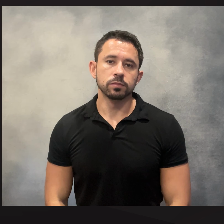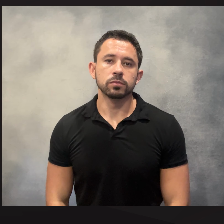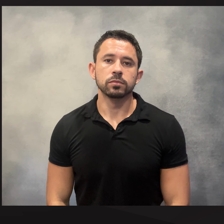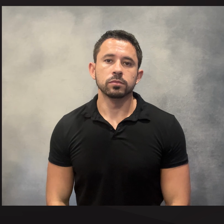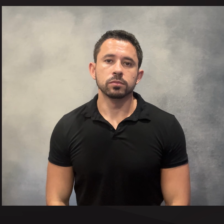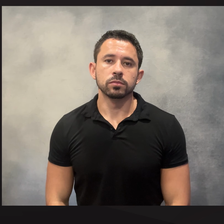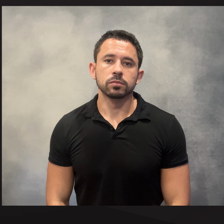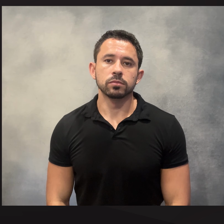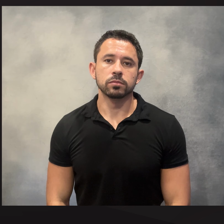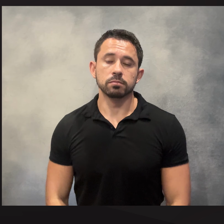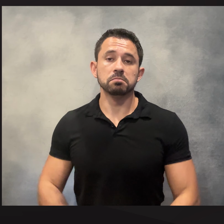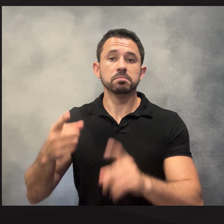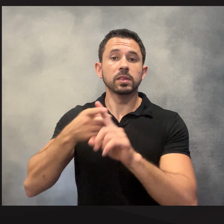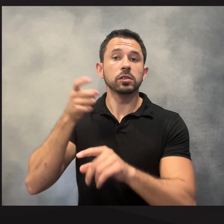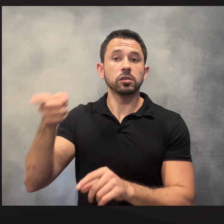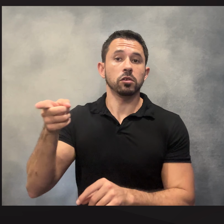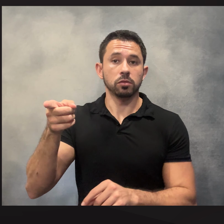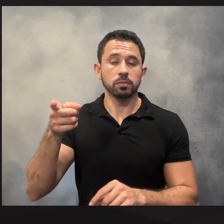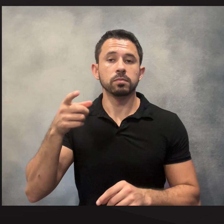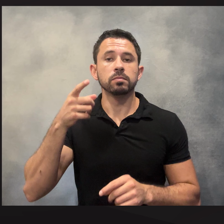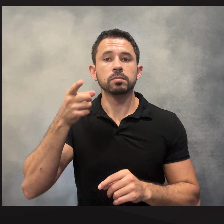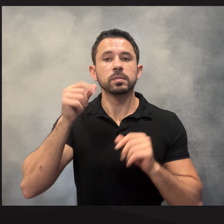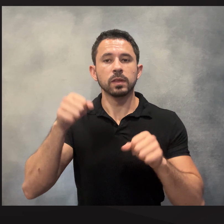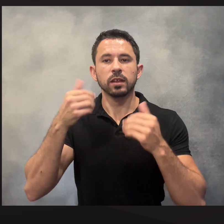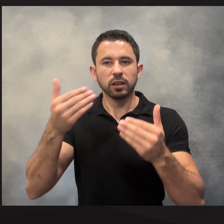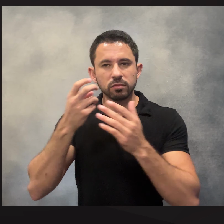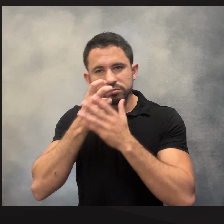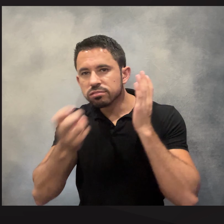From there, you can dive into that data.